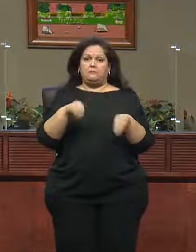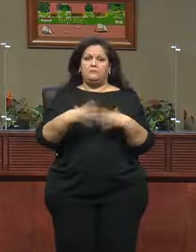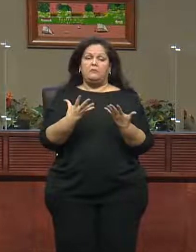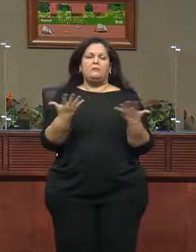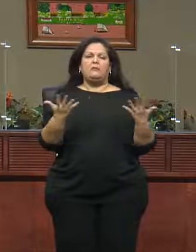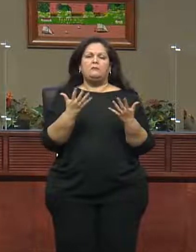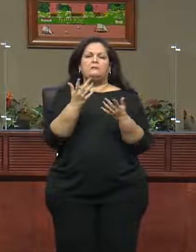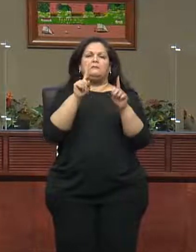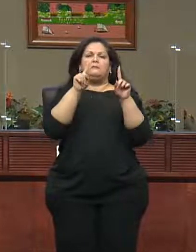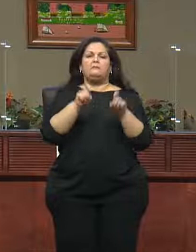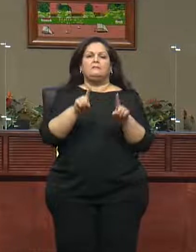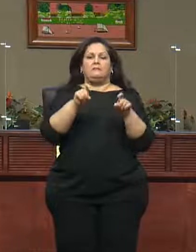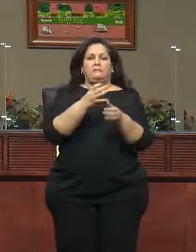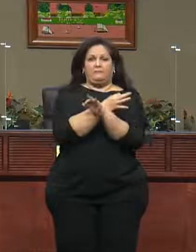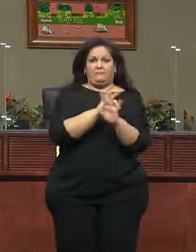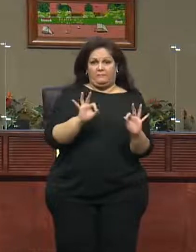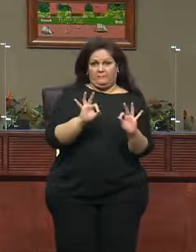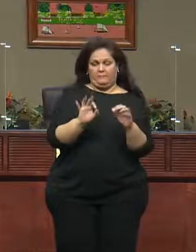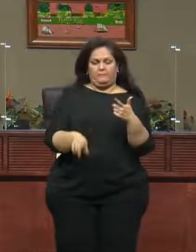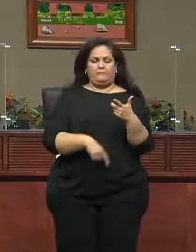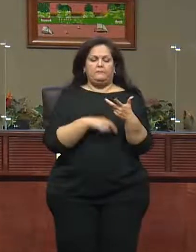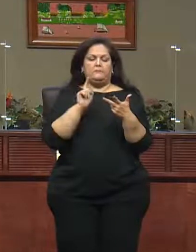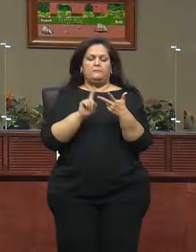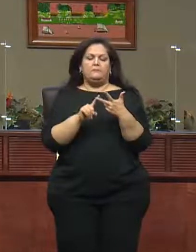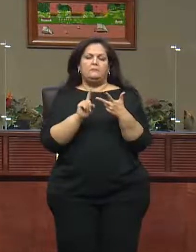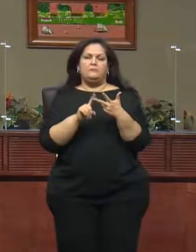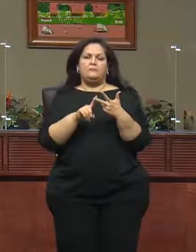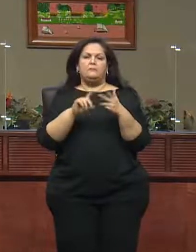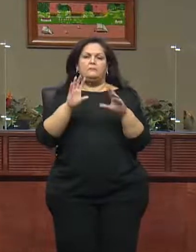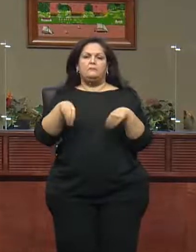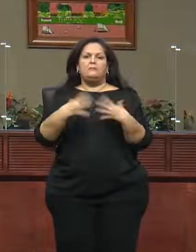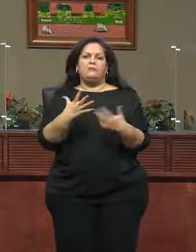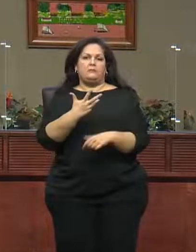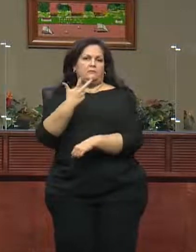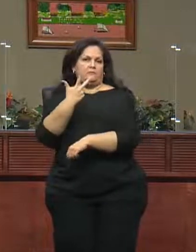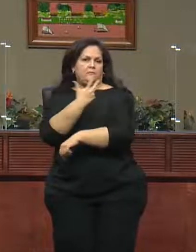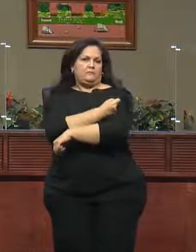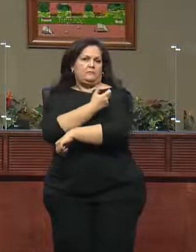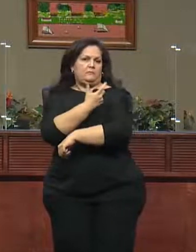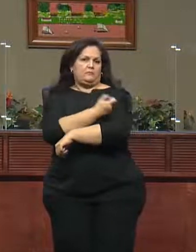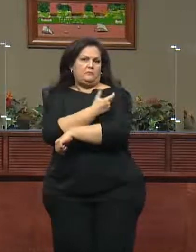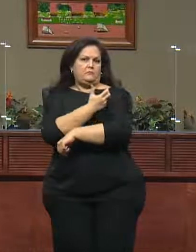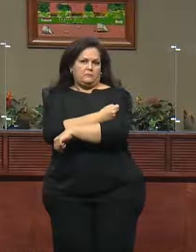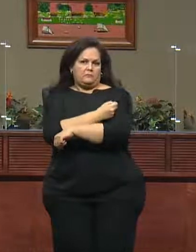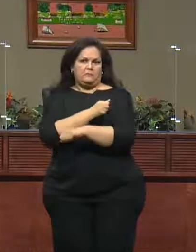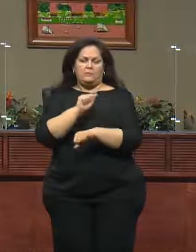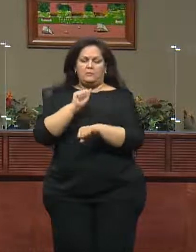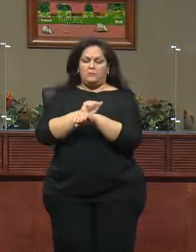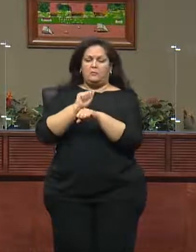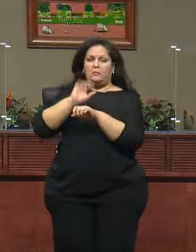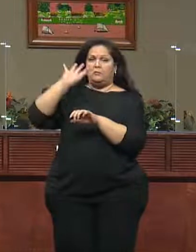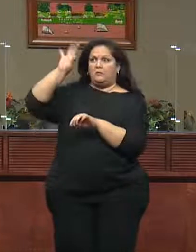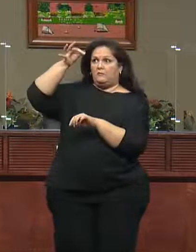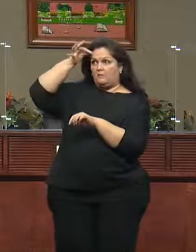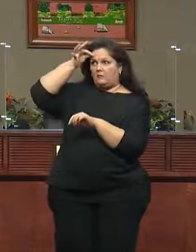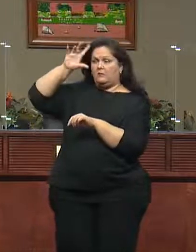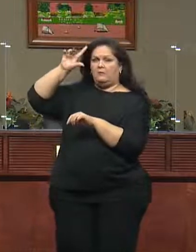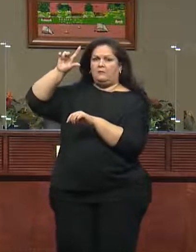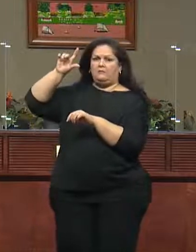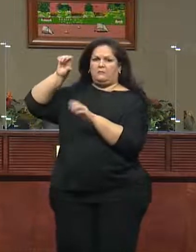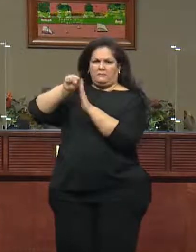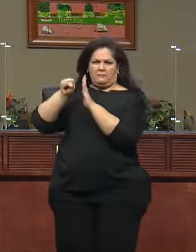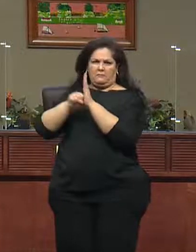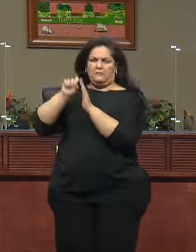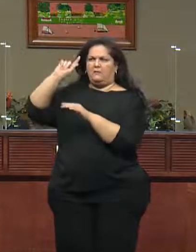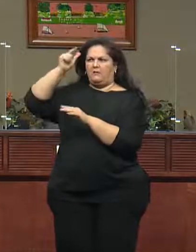testing. Number three, continue offering vaccinations and work with the federal and state authorities to